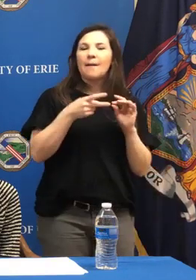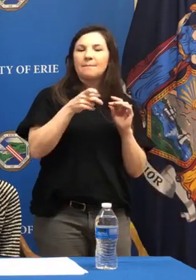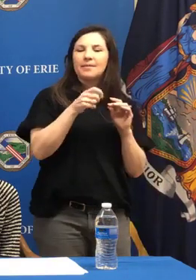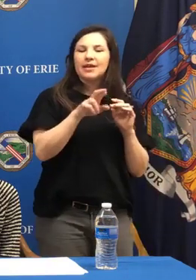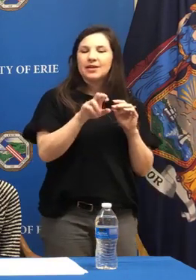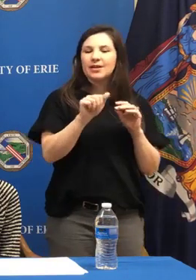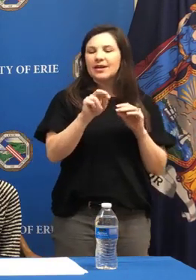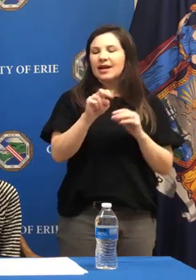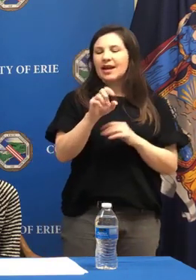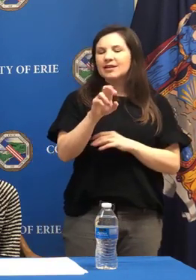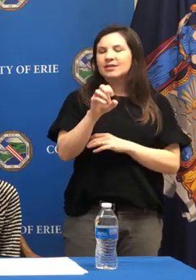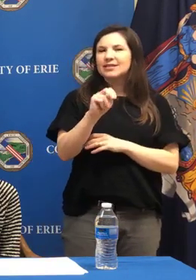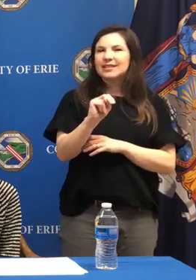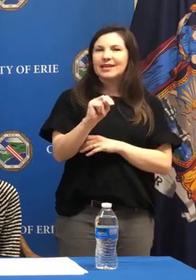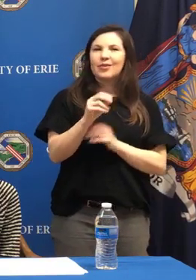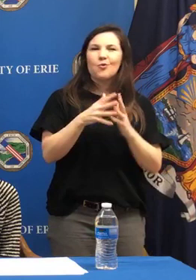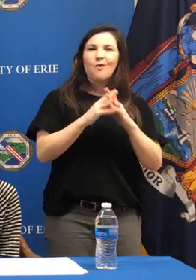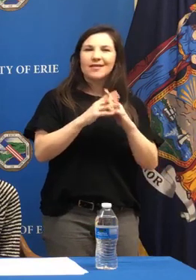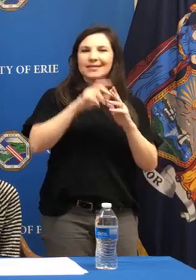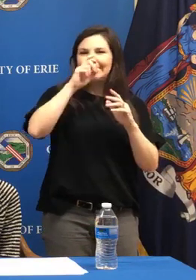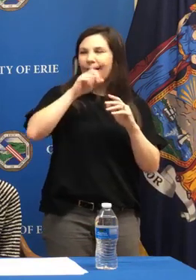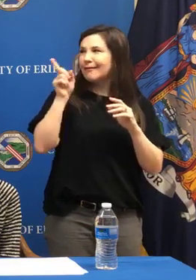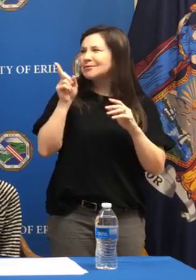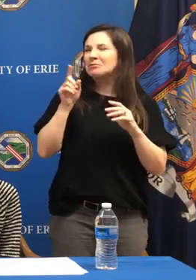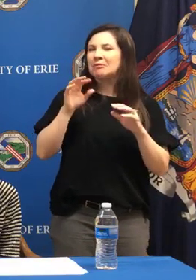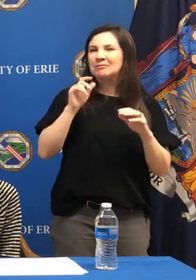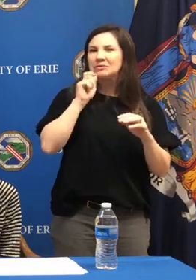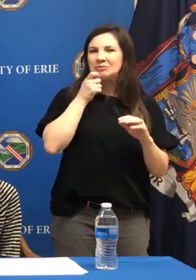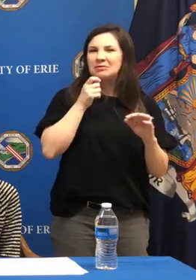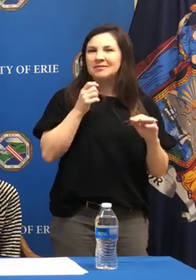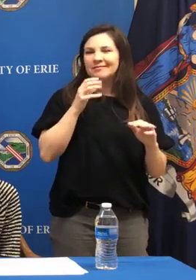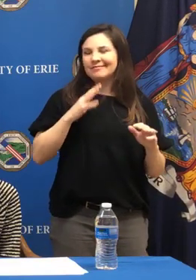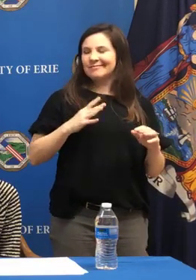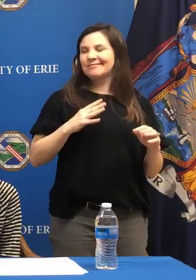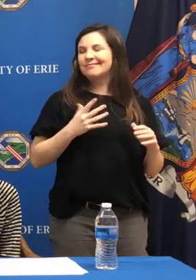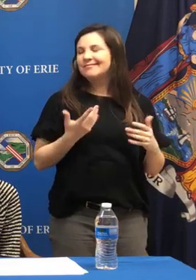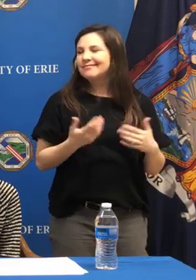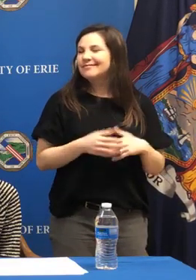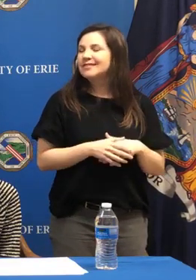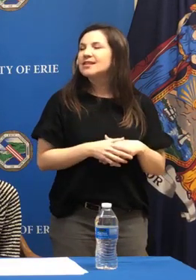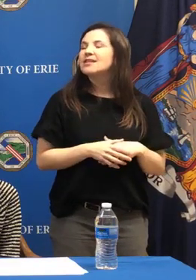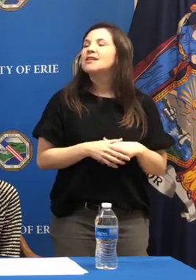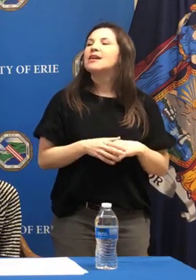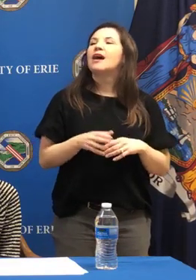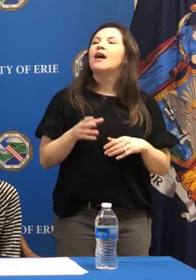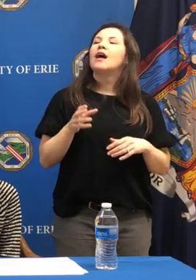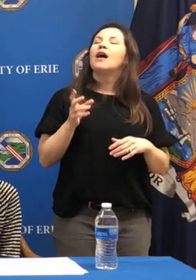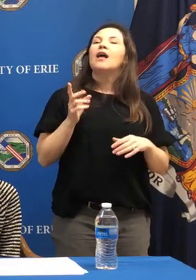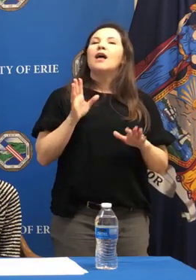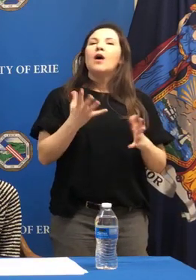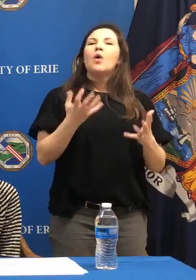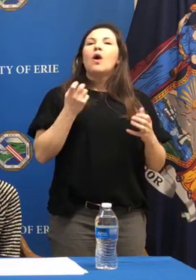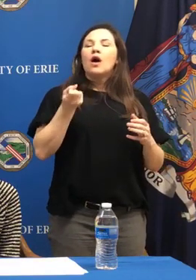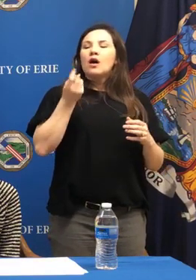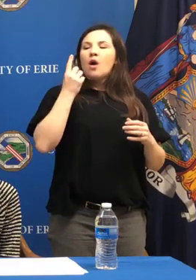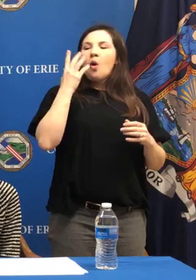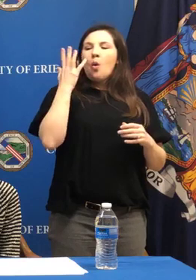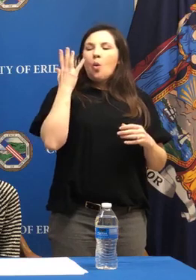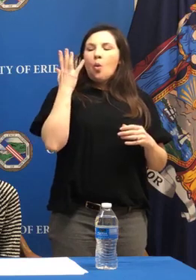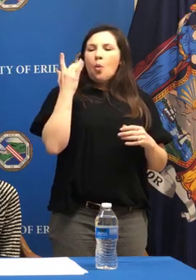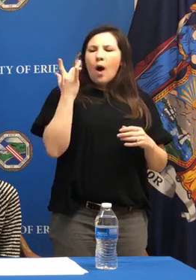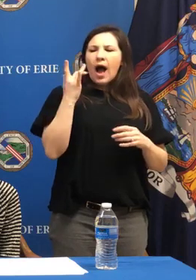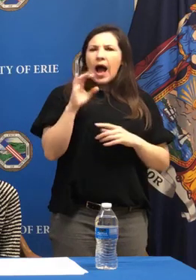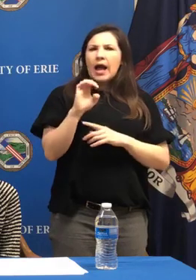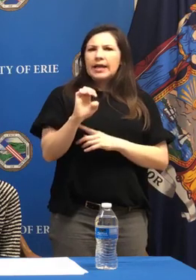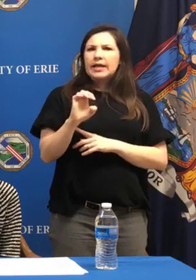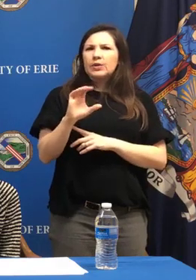wrestling figures. Good little move there. Regarding testing, I want to get an understanding as to why Erie County has